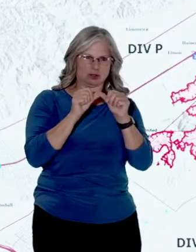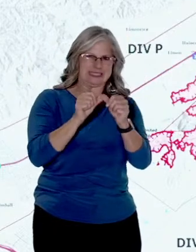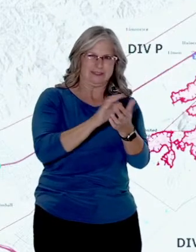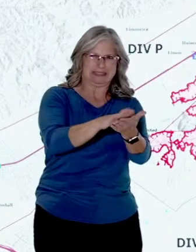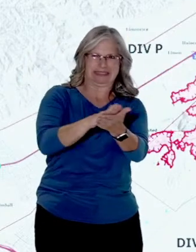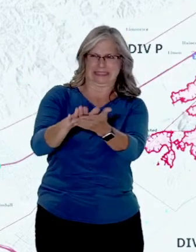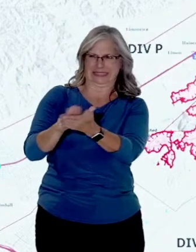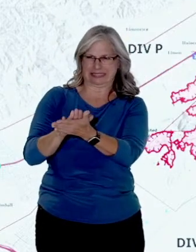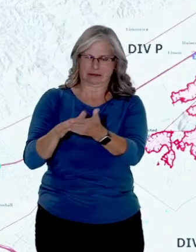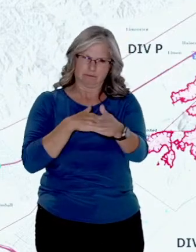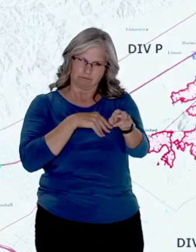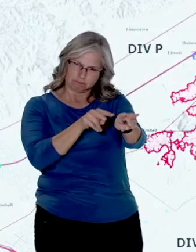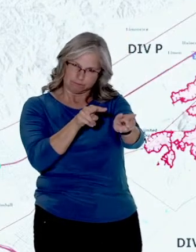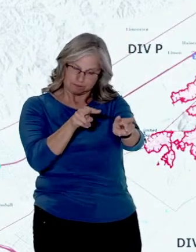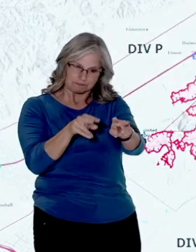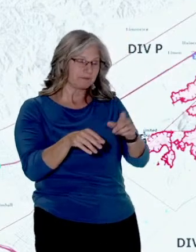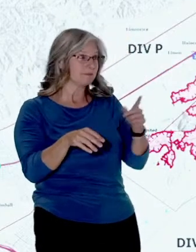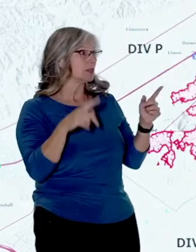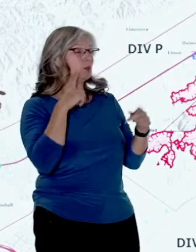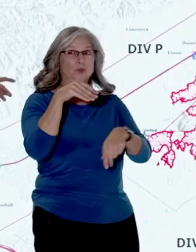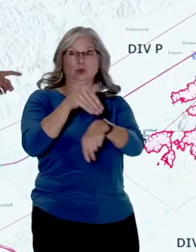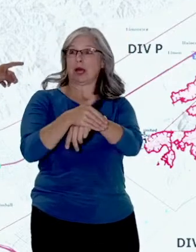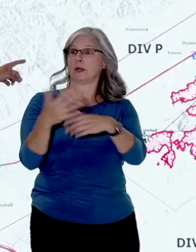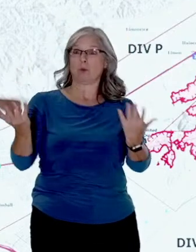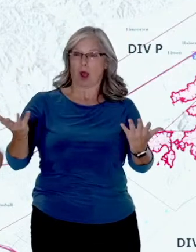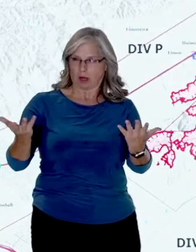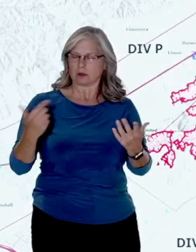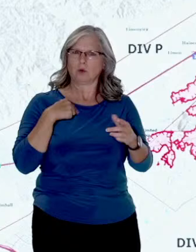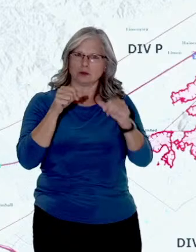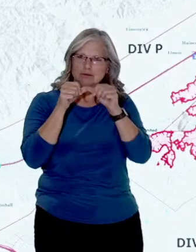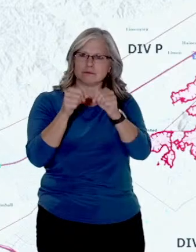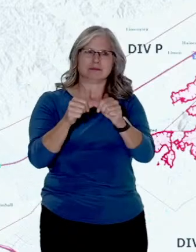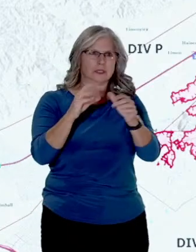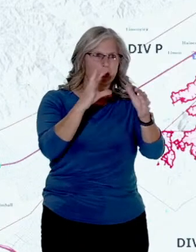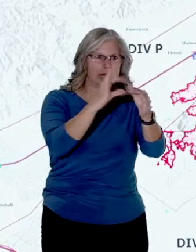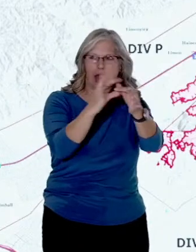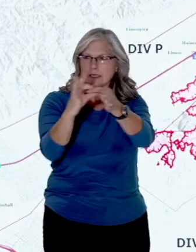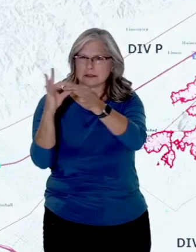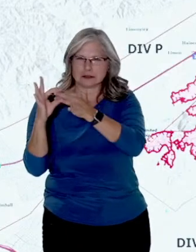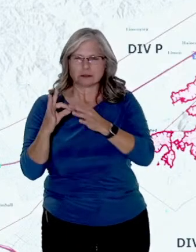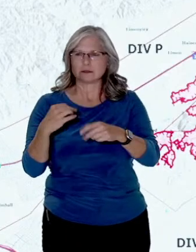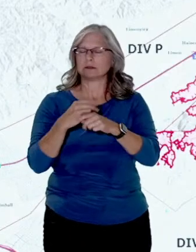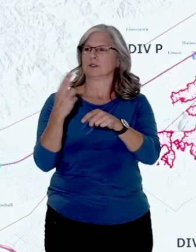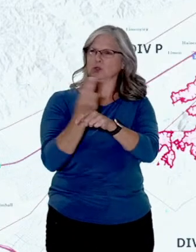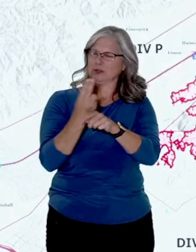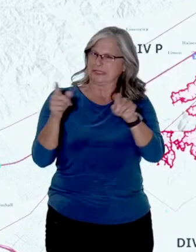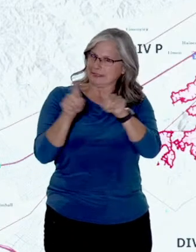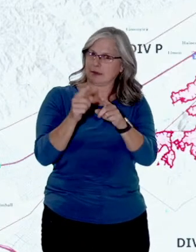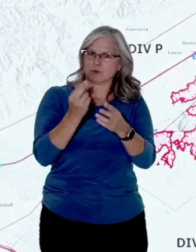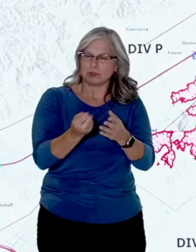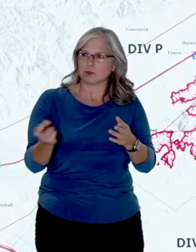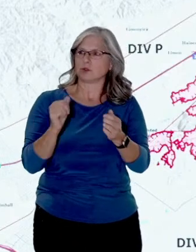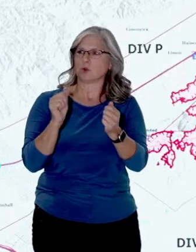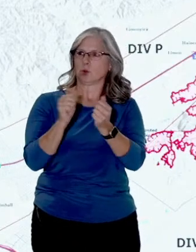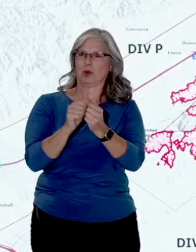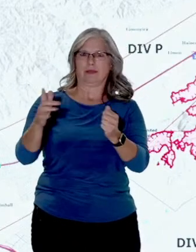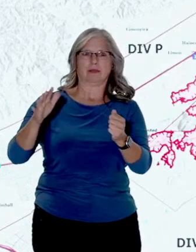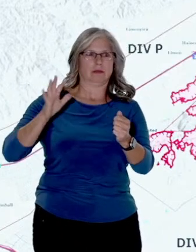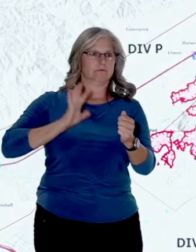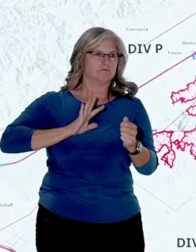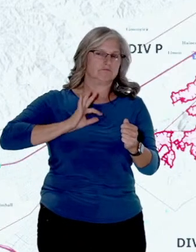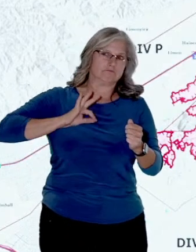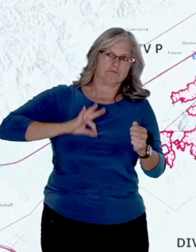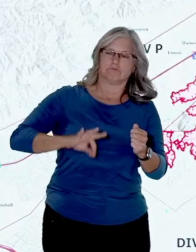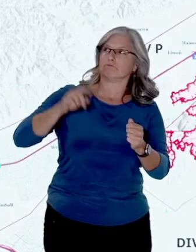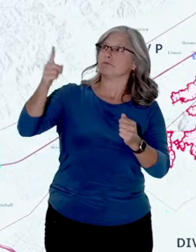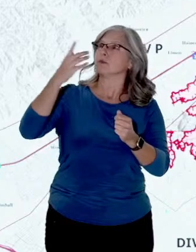up and be vigilant with it. The plan for tonight is to continue to, again, connecting the dots. We need to keep using these resources with this advantageous weather that we're